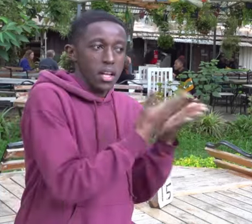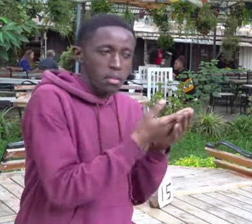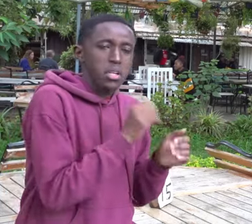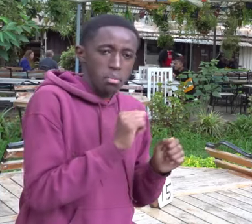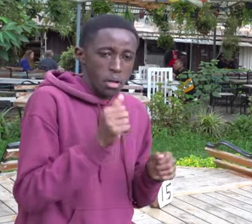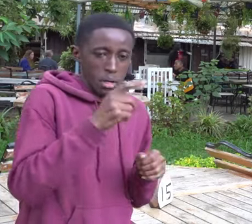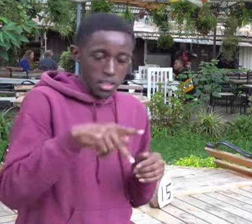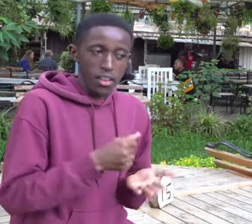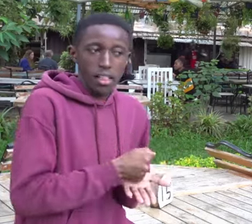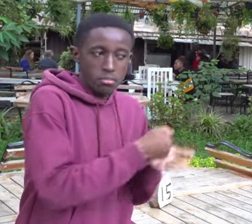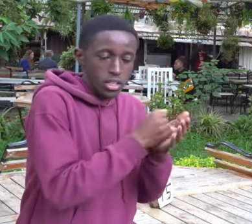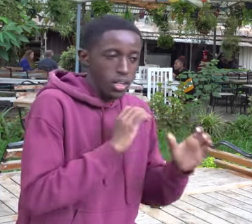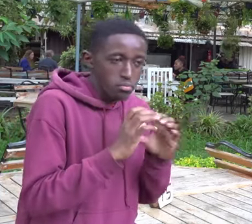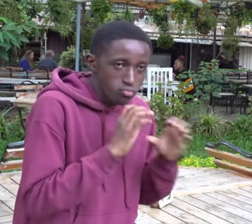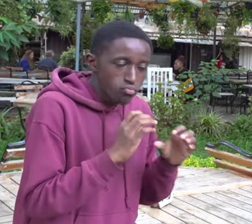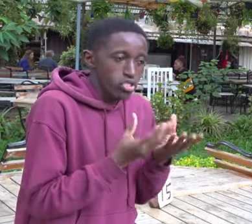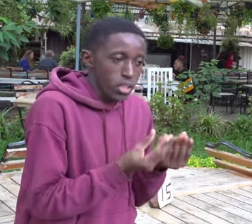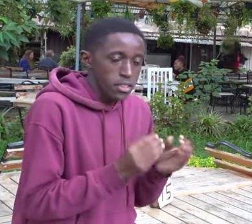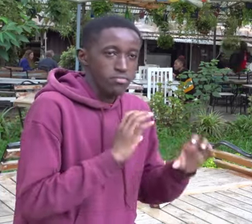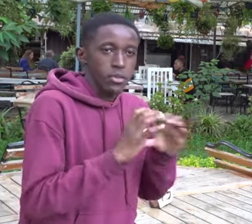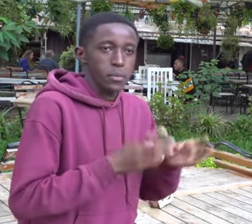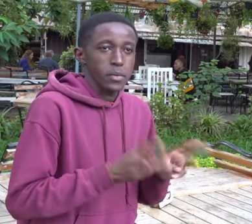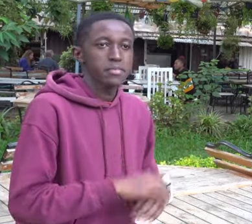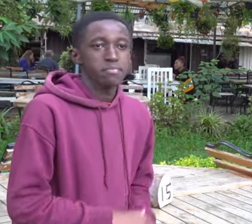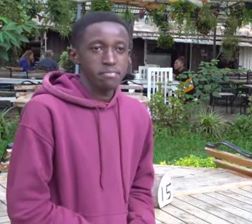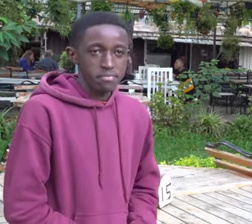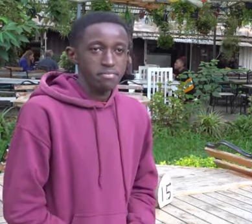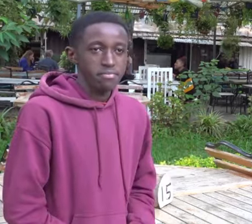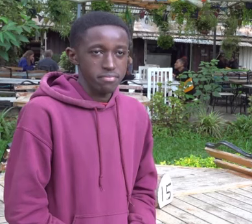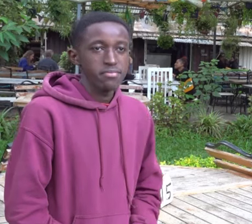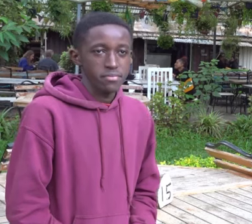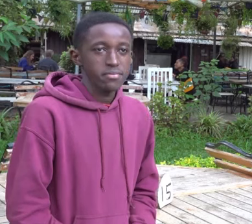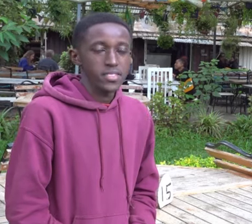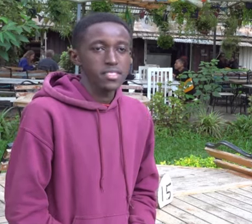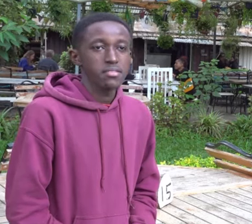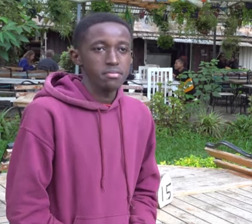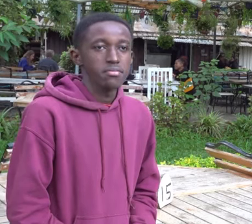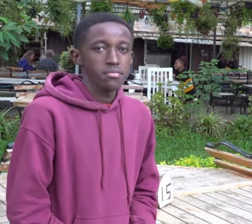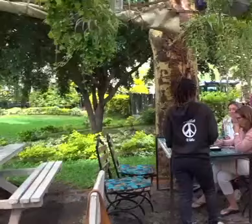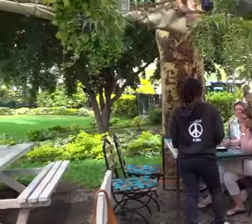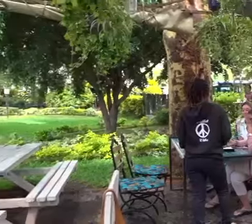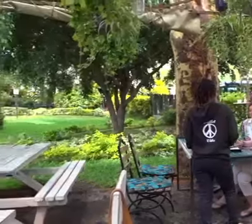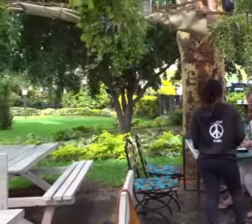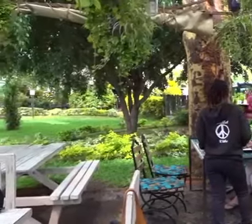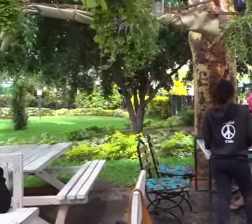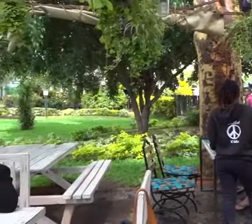will help solve those challenges, and it will make communication easier. If thinking